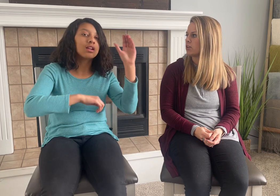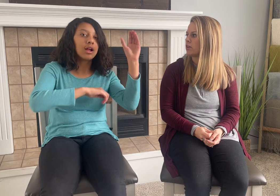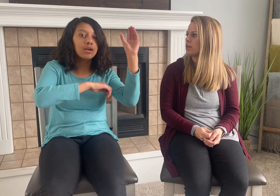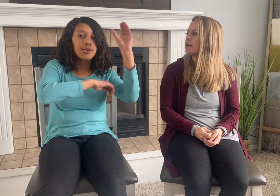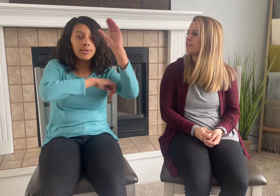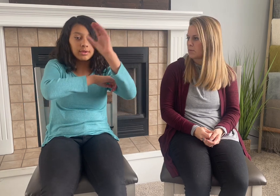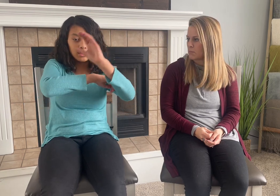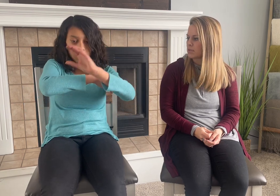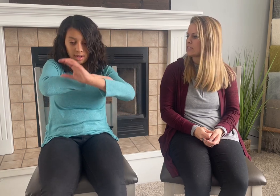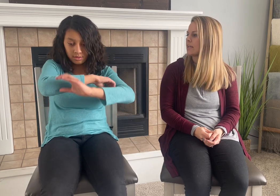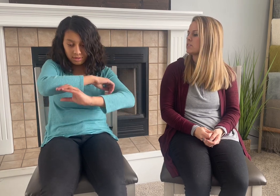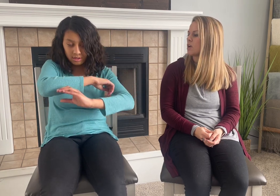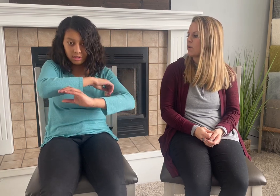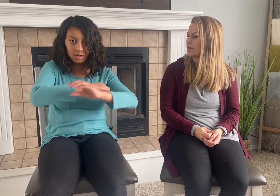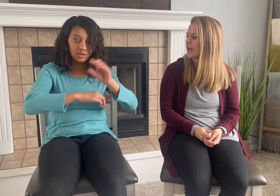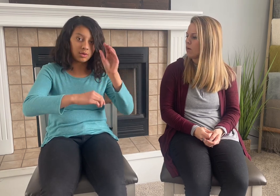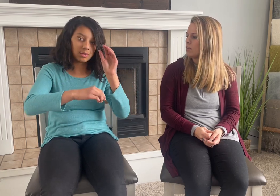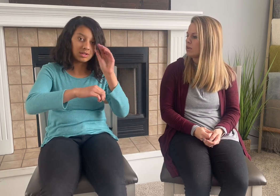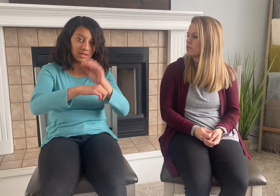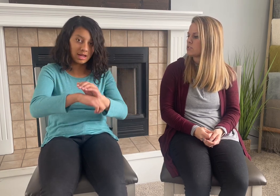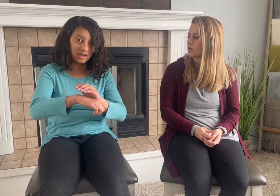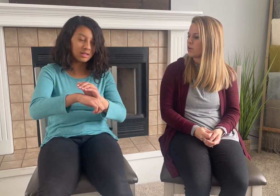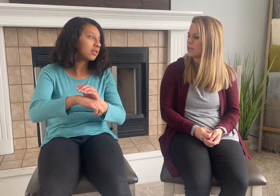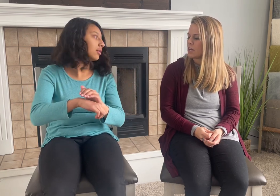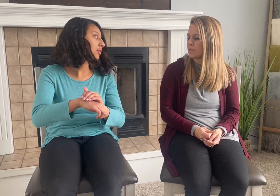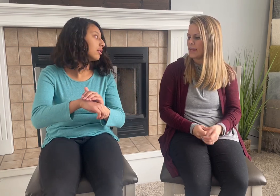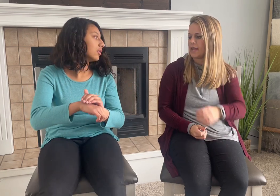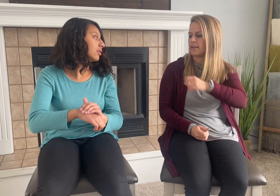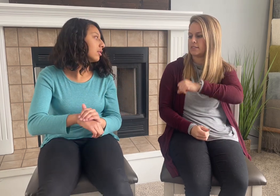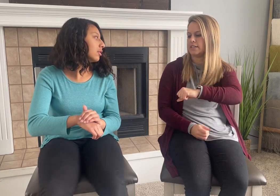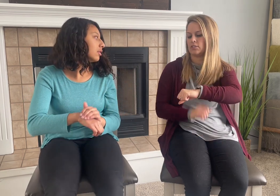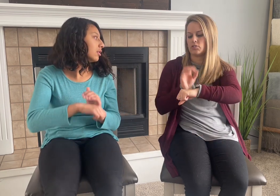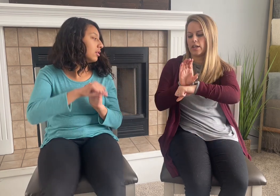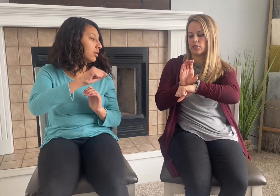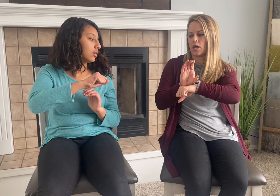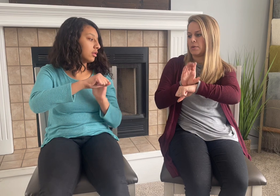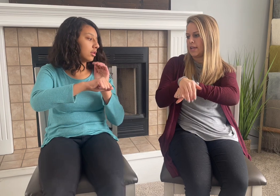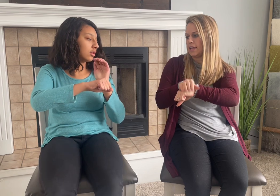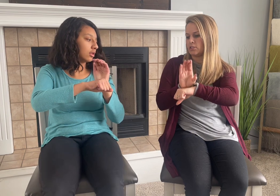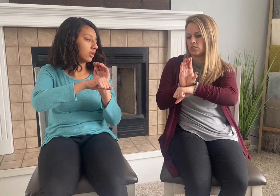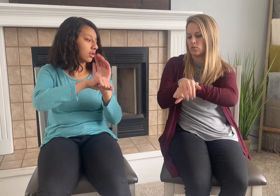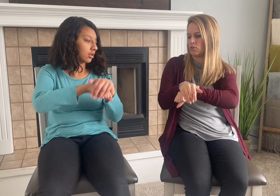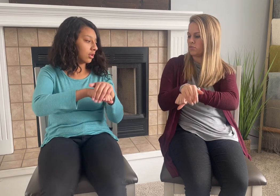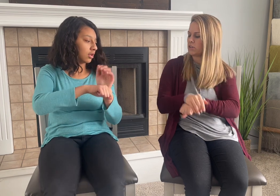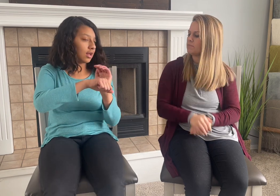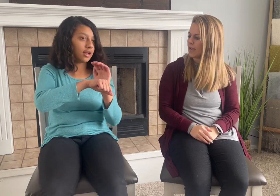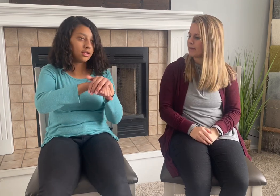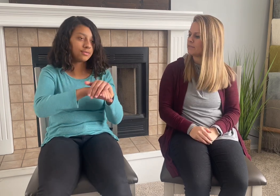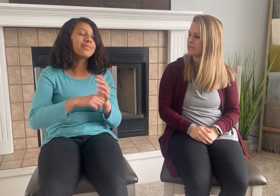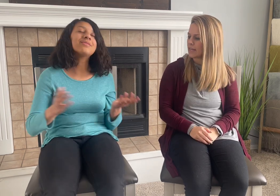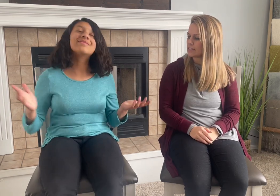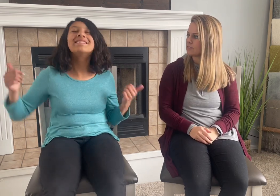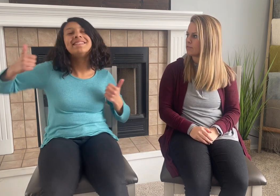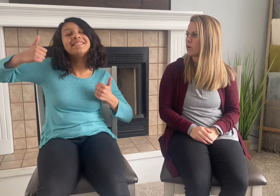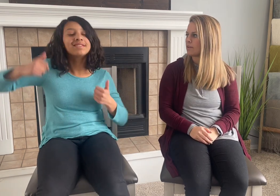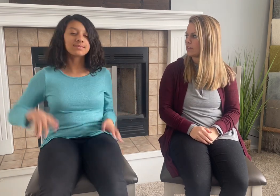your, like, remember the sun is going down. So your non-dominant hand stays straight. Your dominant hand just goes over and night or evening.